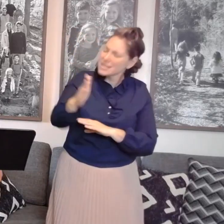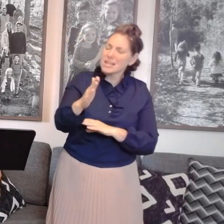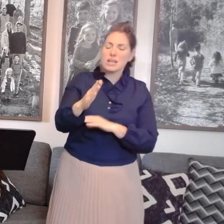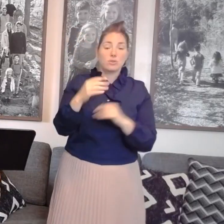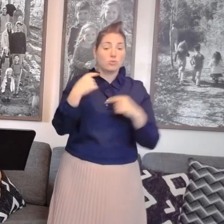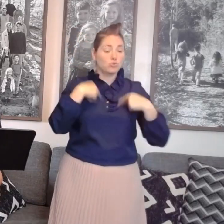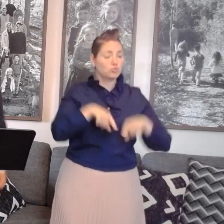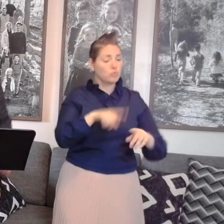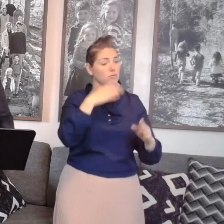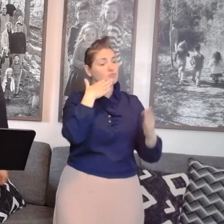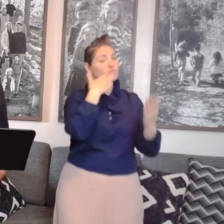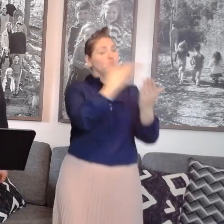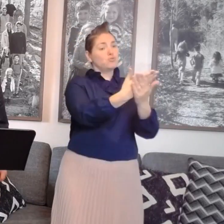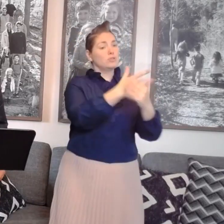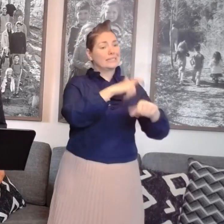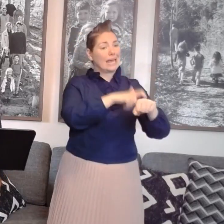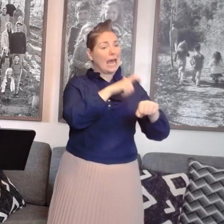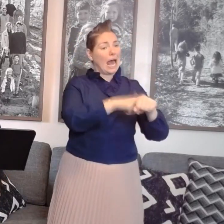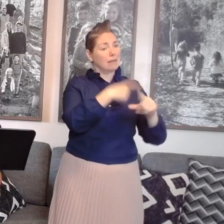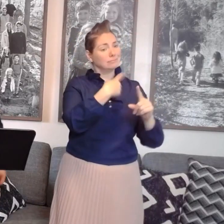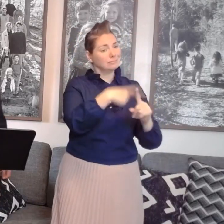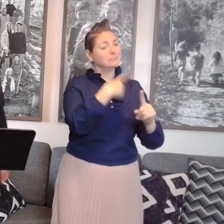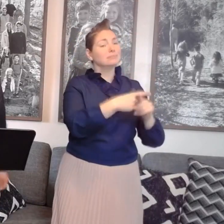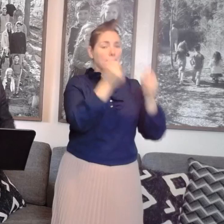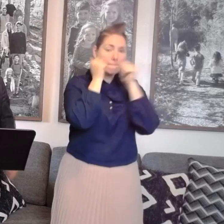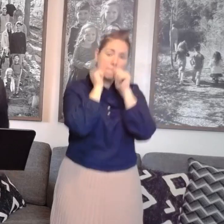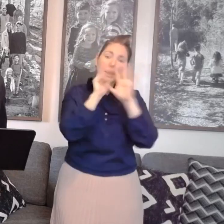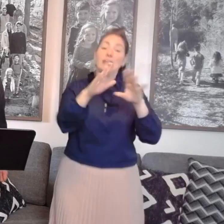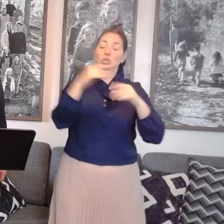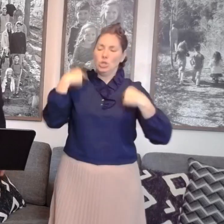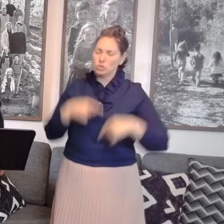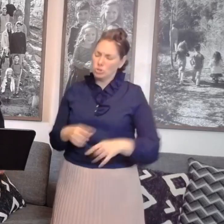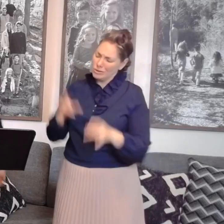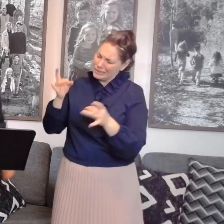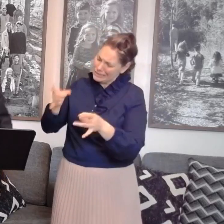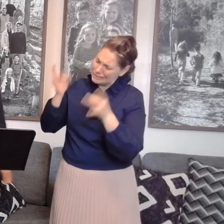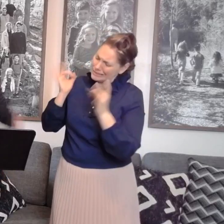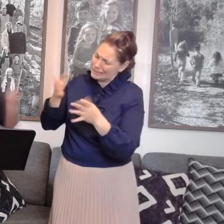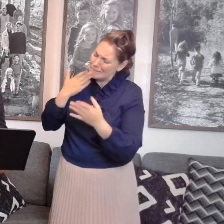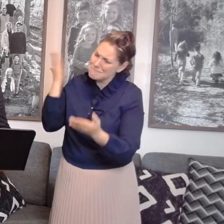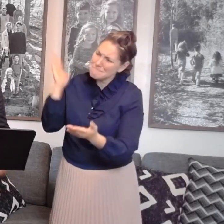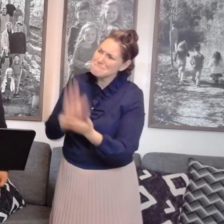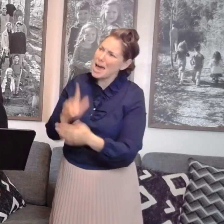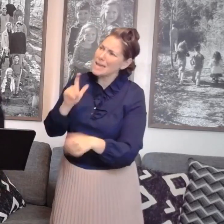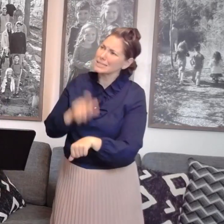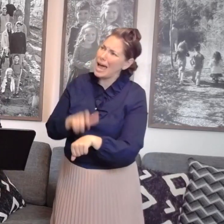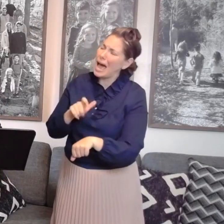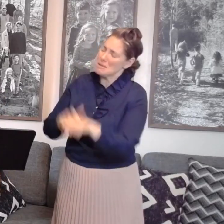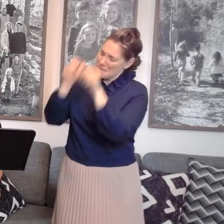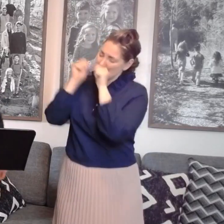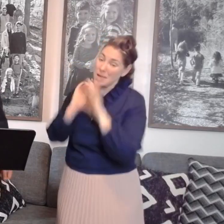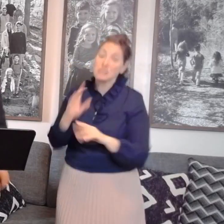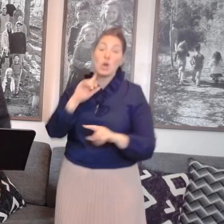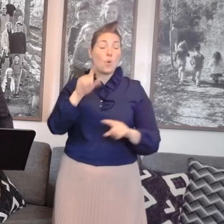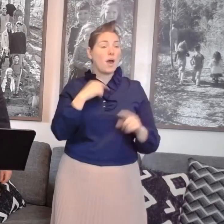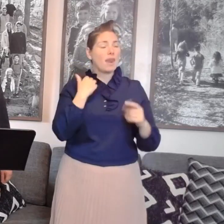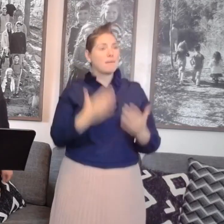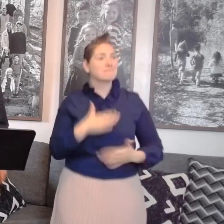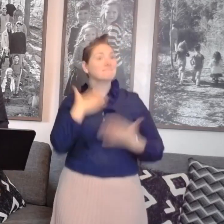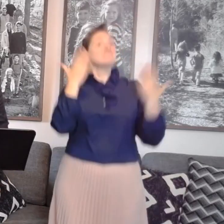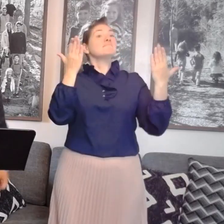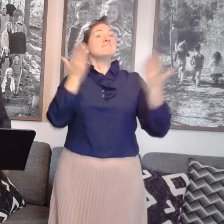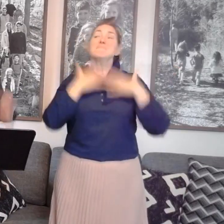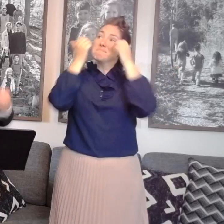Him in good times, and I'll bless Him in bad times. I'll bless Him when I'm up. I'll bless Him when